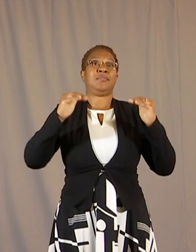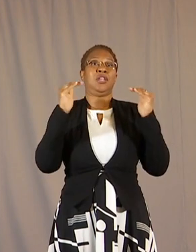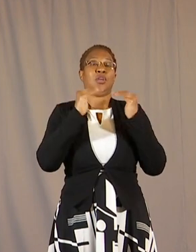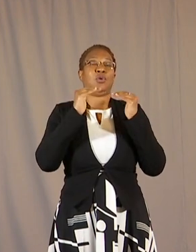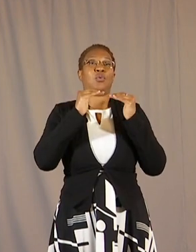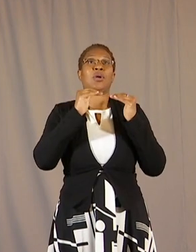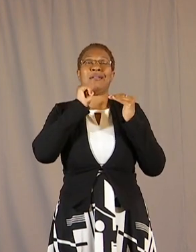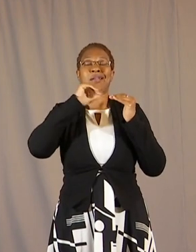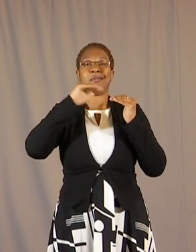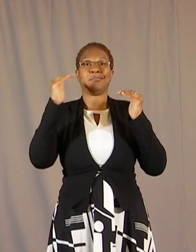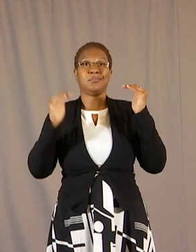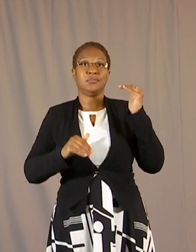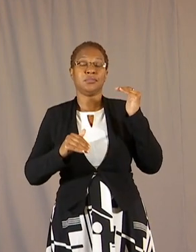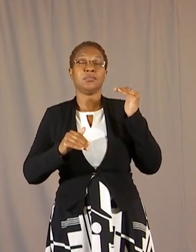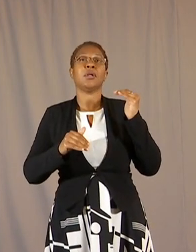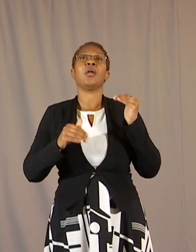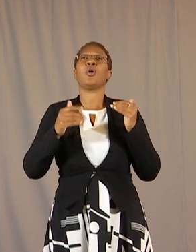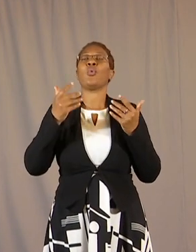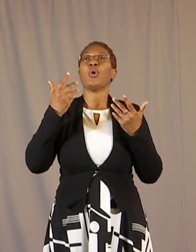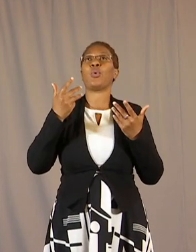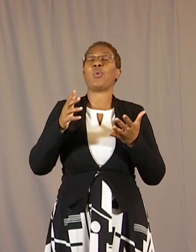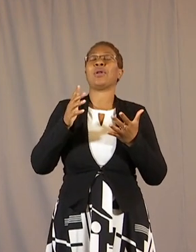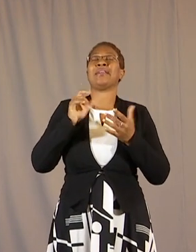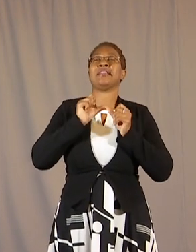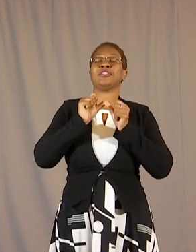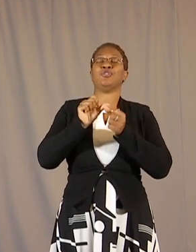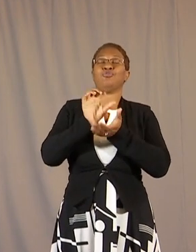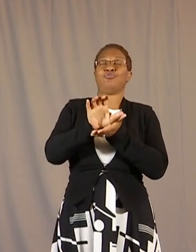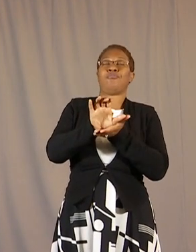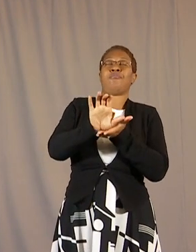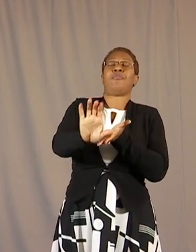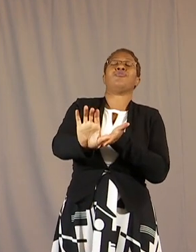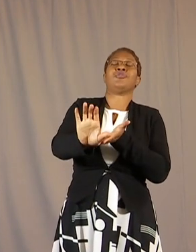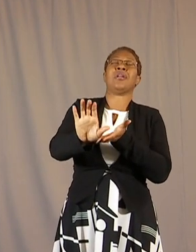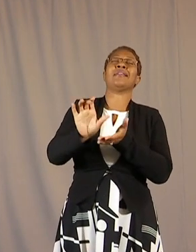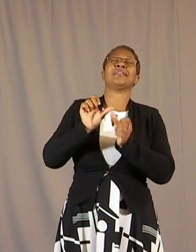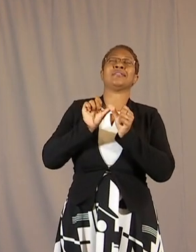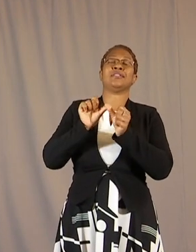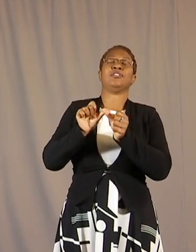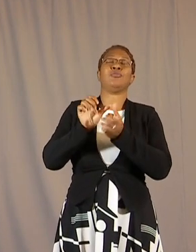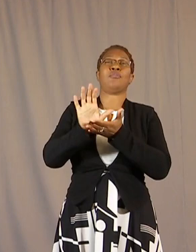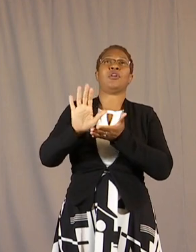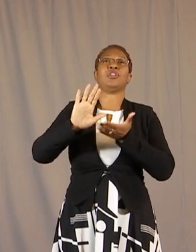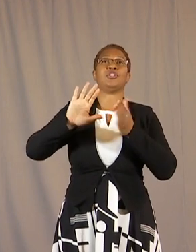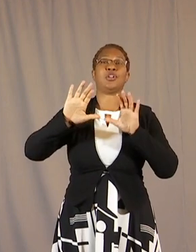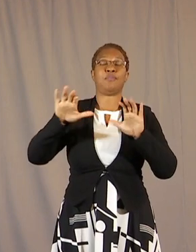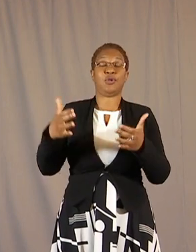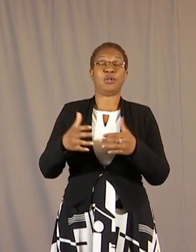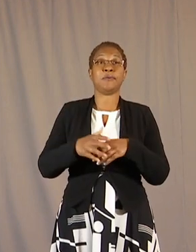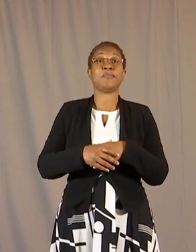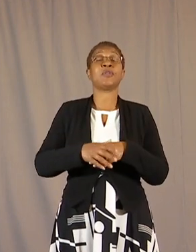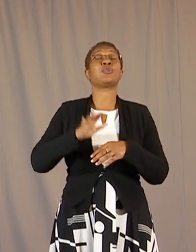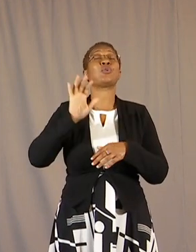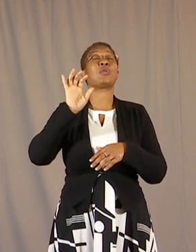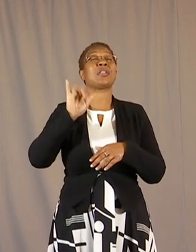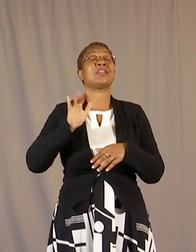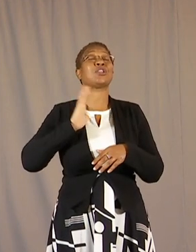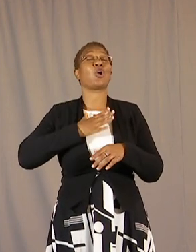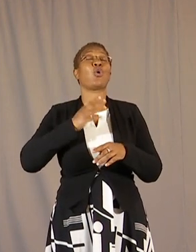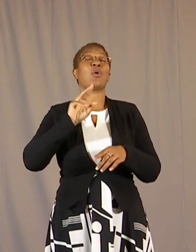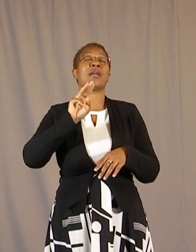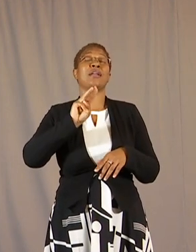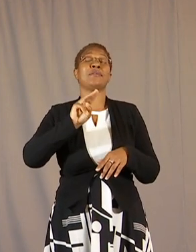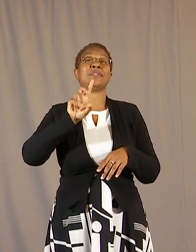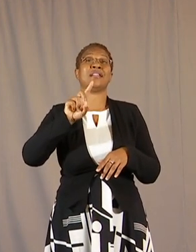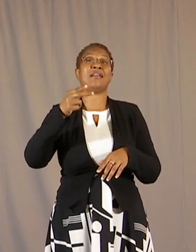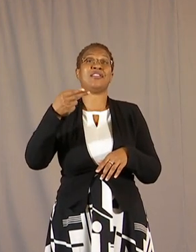other marginalized populations. And it's something that we piloted within MDHHS, but with the goal, you know, the governor had the goal